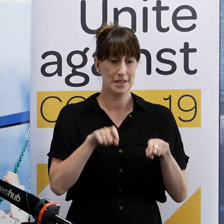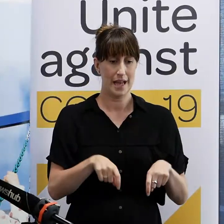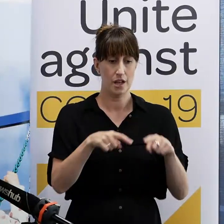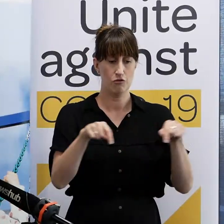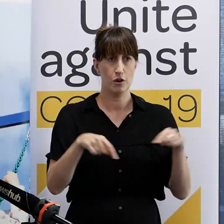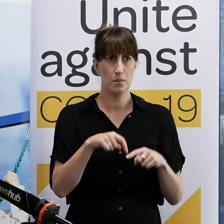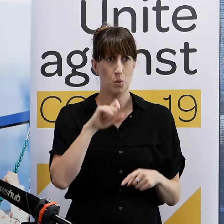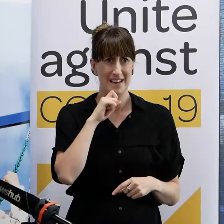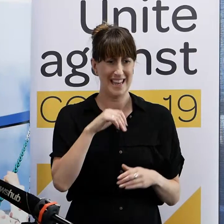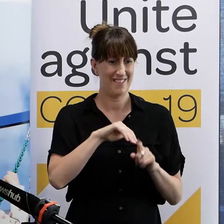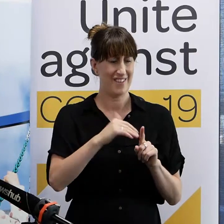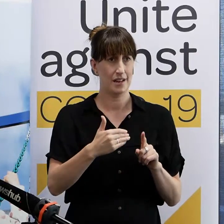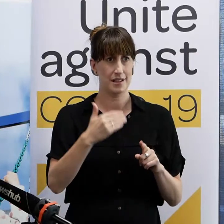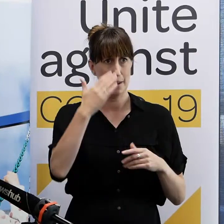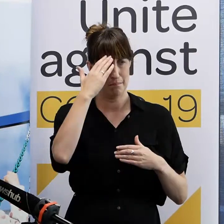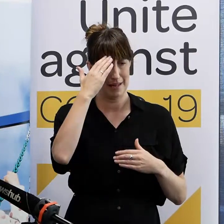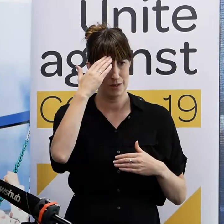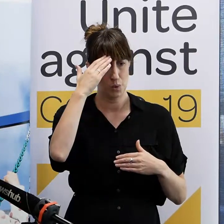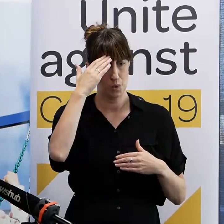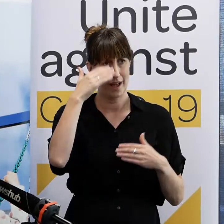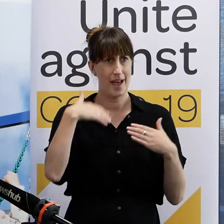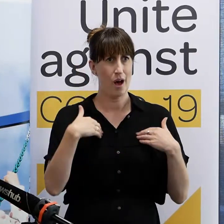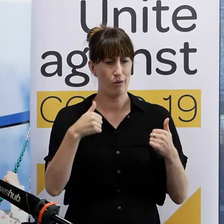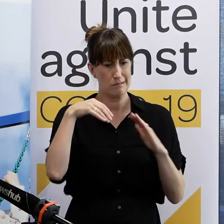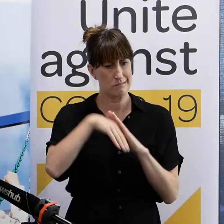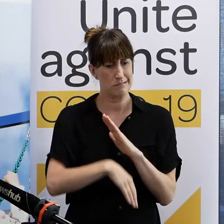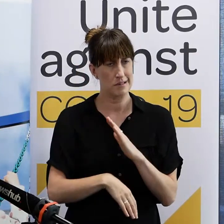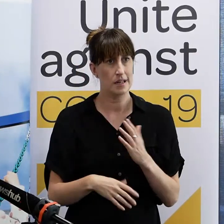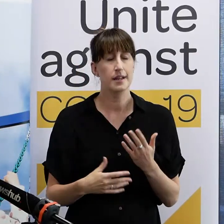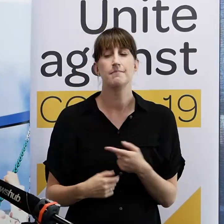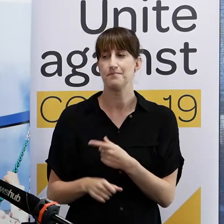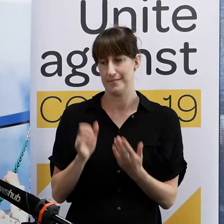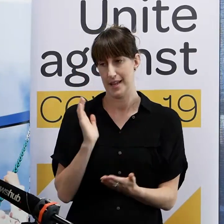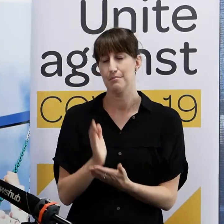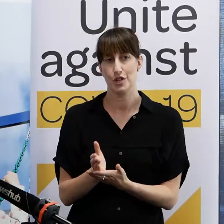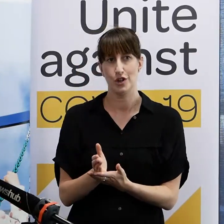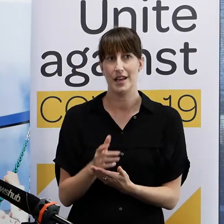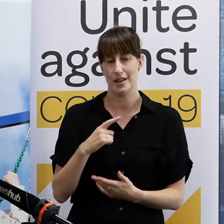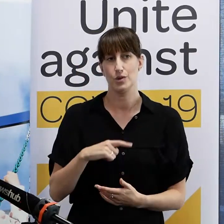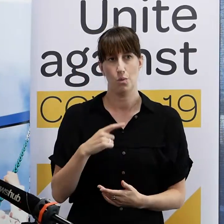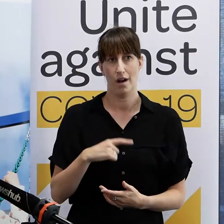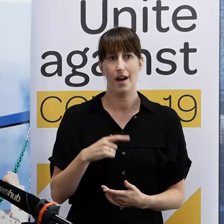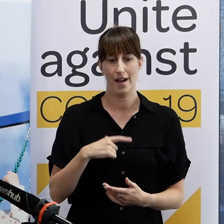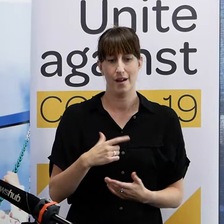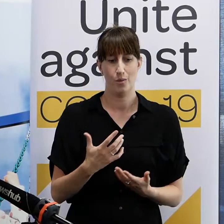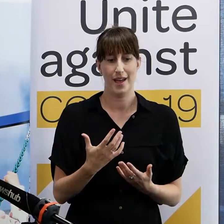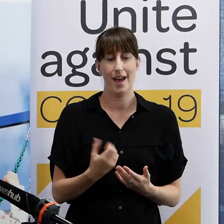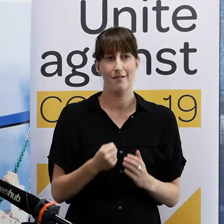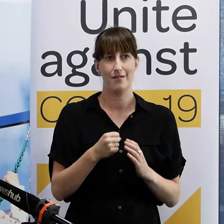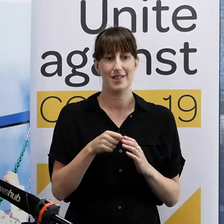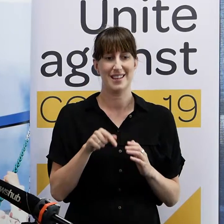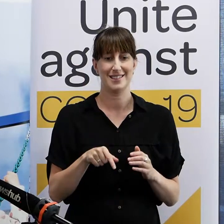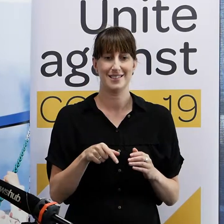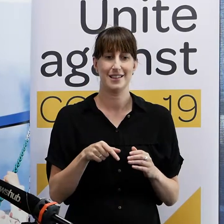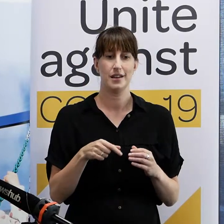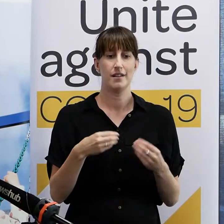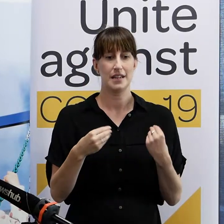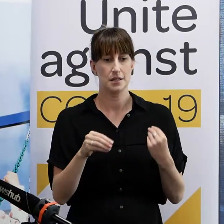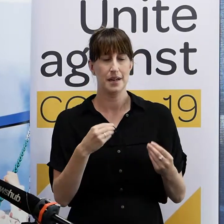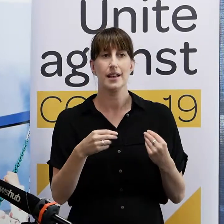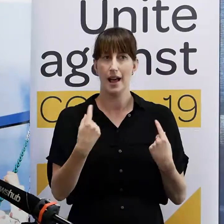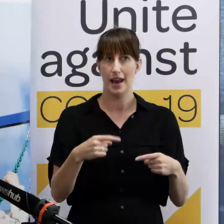key consideration of why we have the current arrangements. And you've heard Brigadier Bliss talk about the importance of access